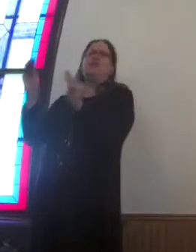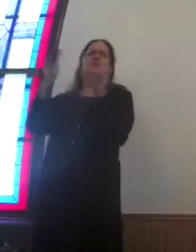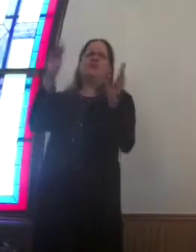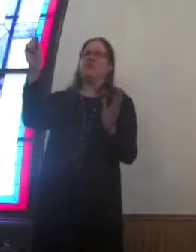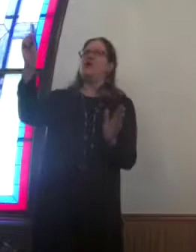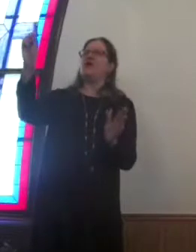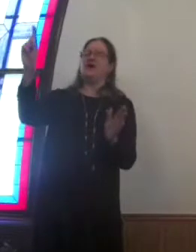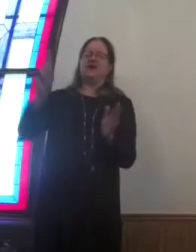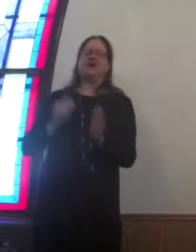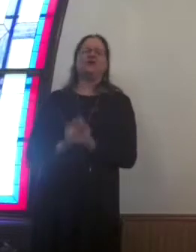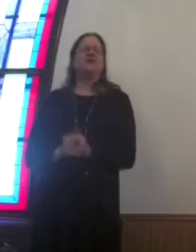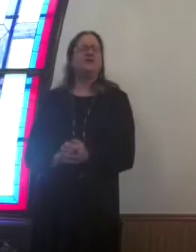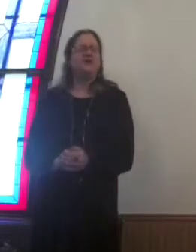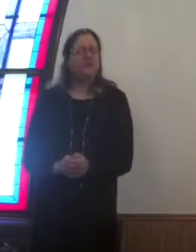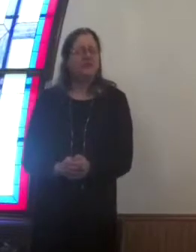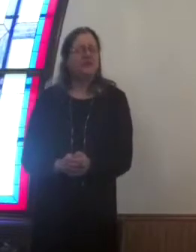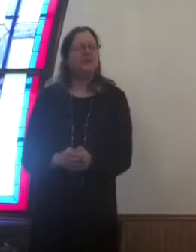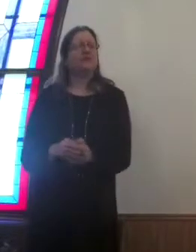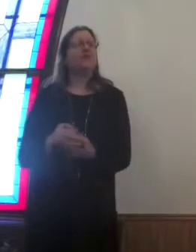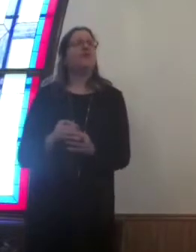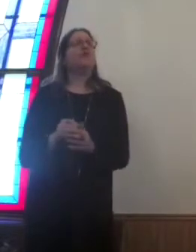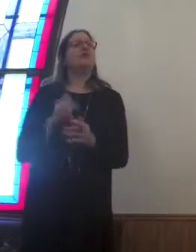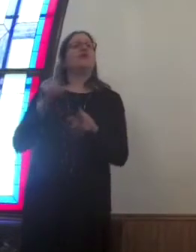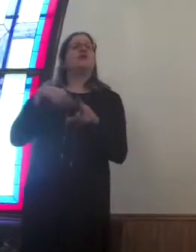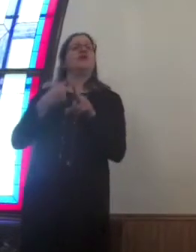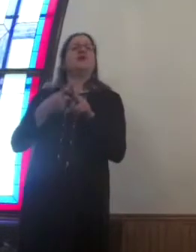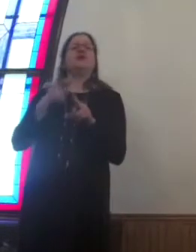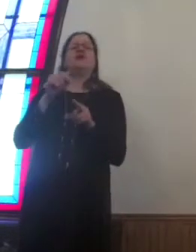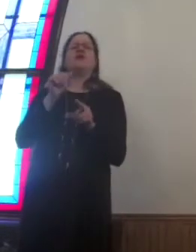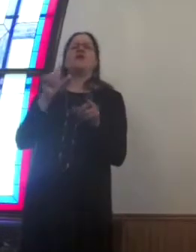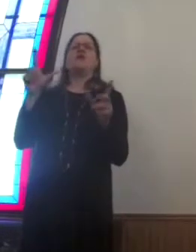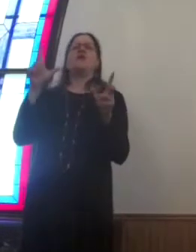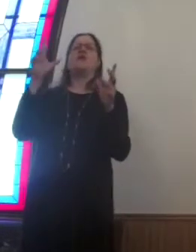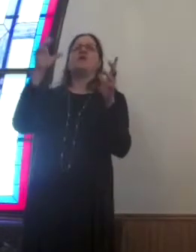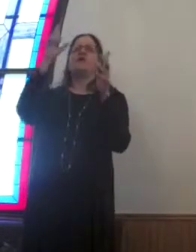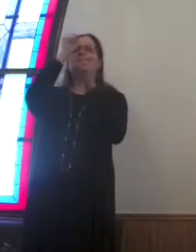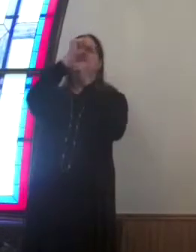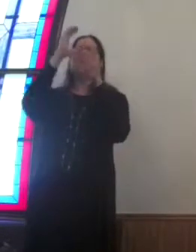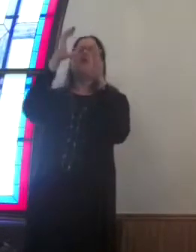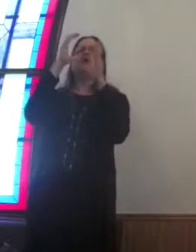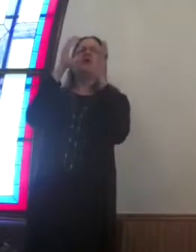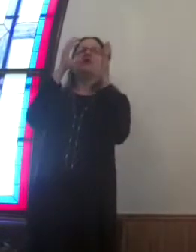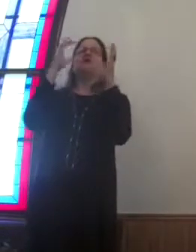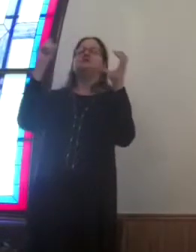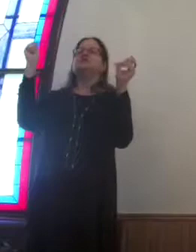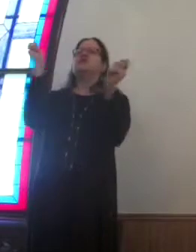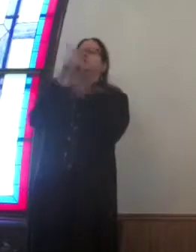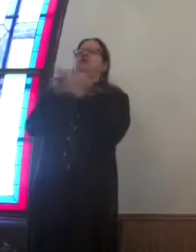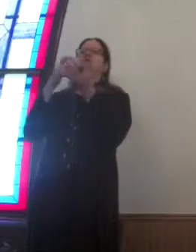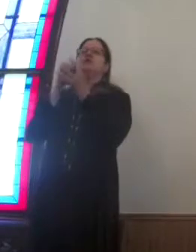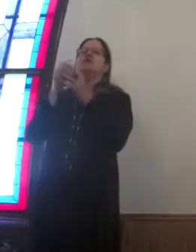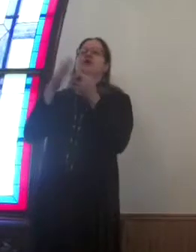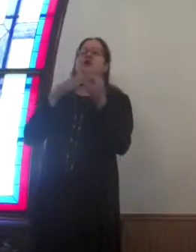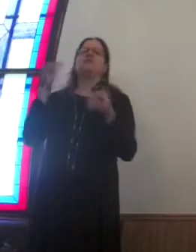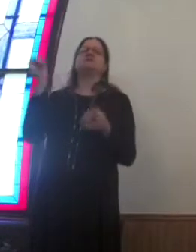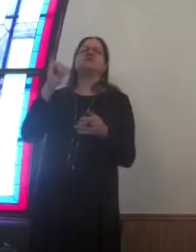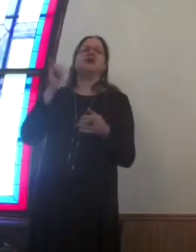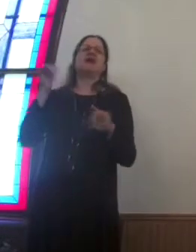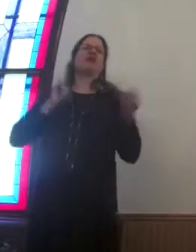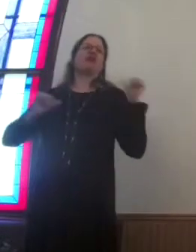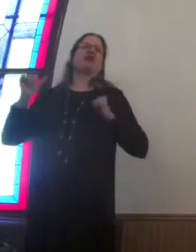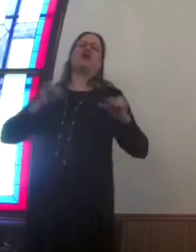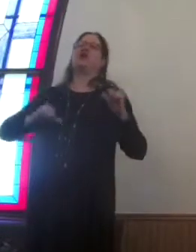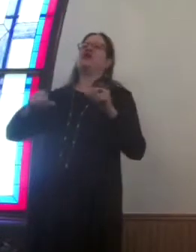him." And then the entire picture changes, like the scenery from a Broadway production that goes